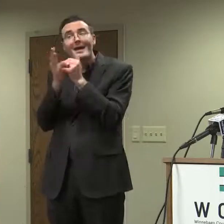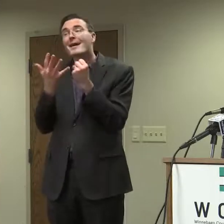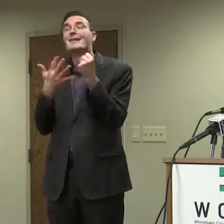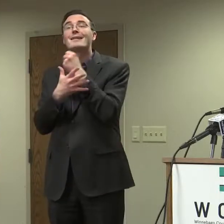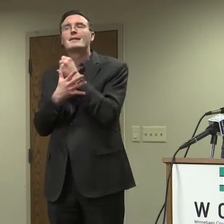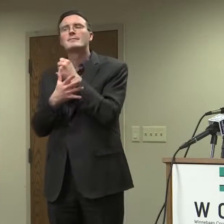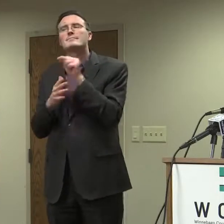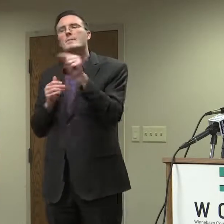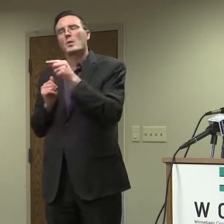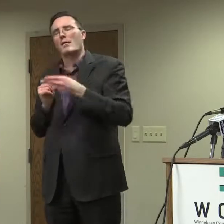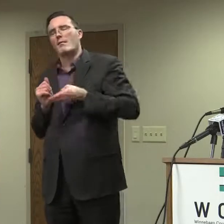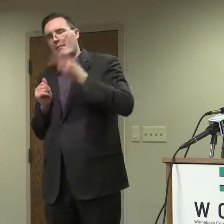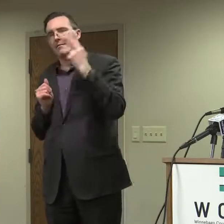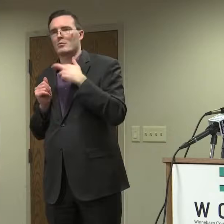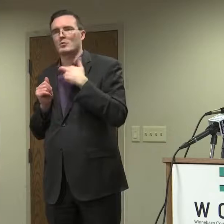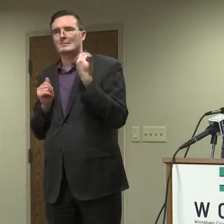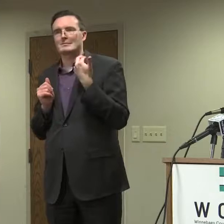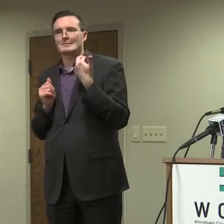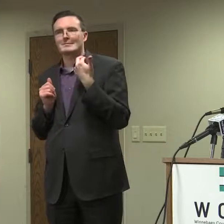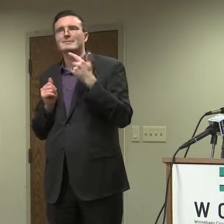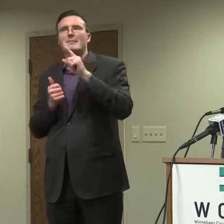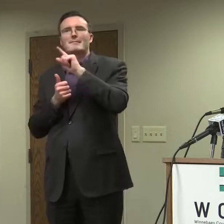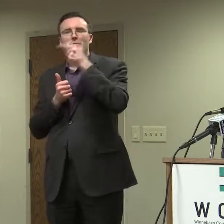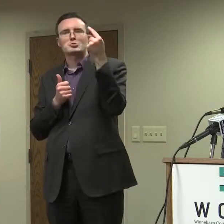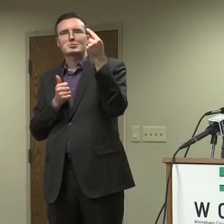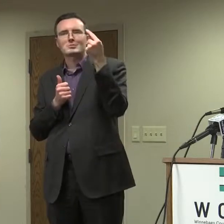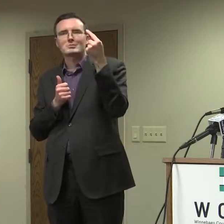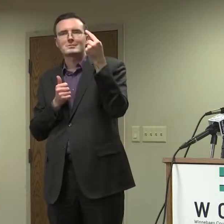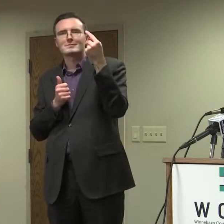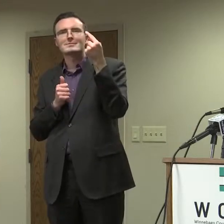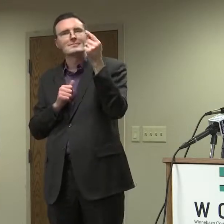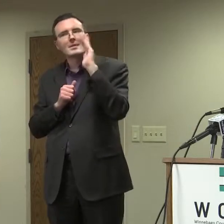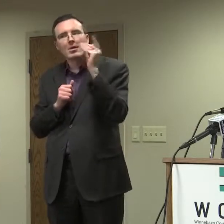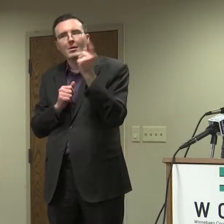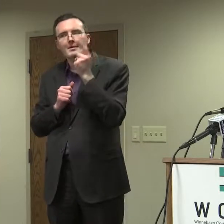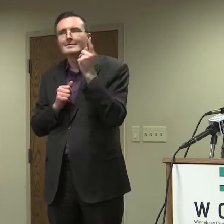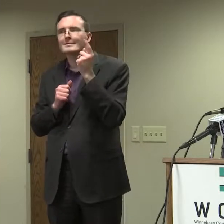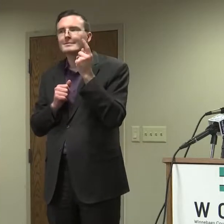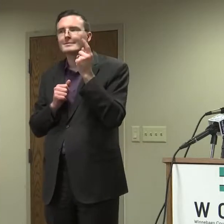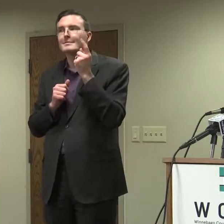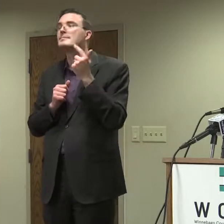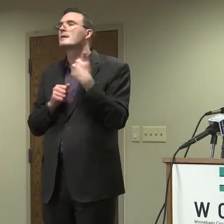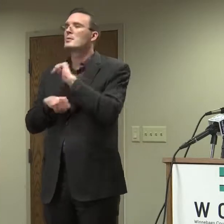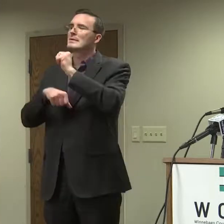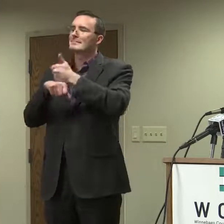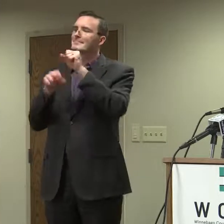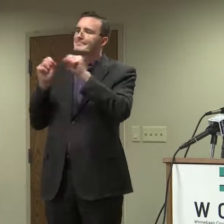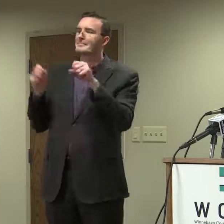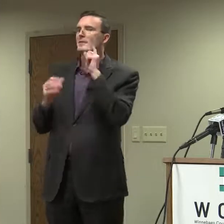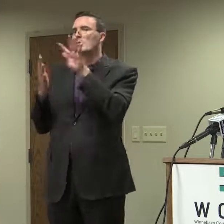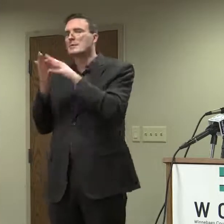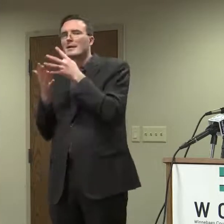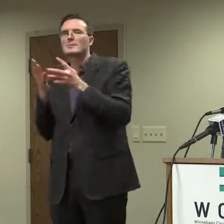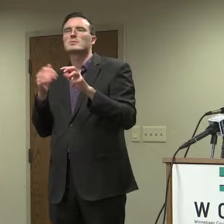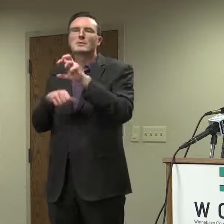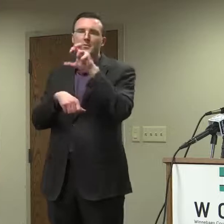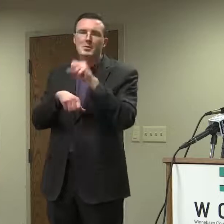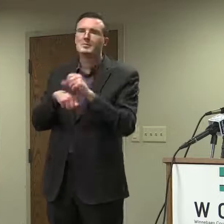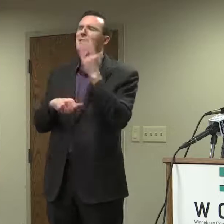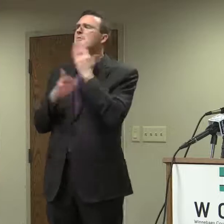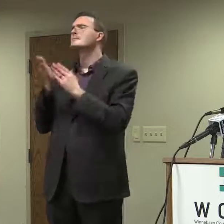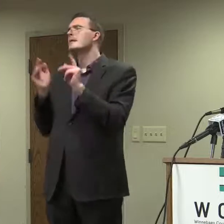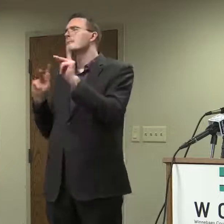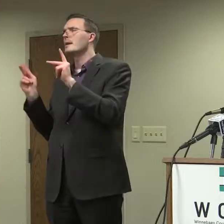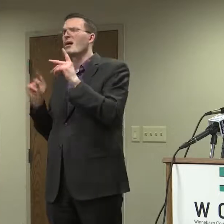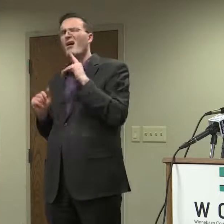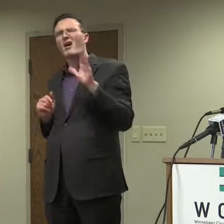and get vaccinated first. And so that will always be kind of that statement. We implemented a system of scheduling and appointments. I know that people said,